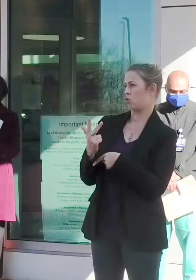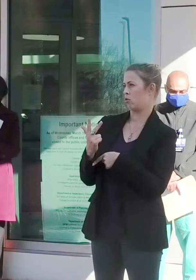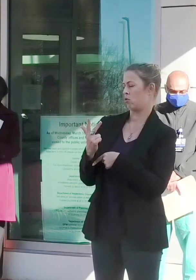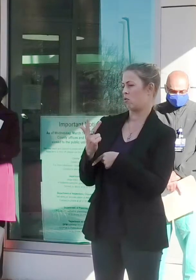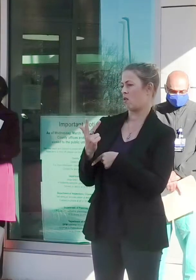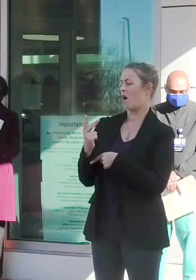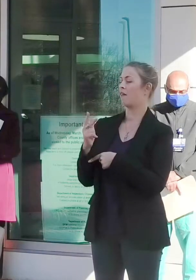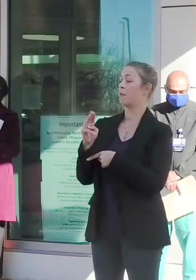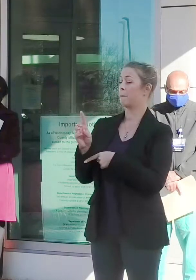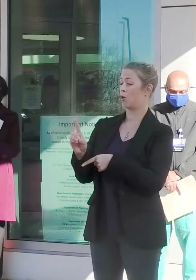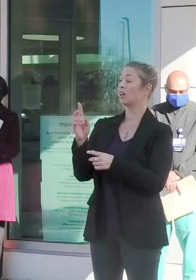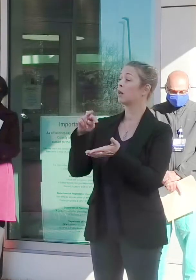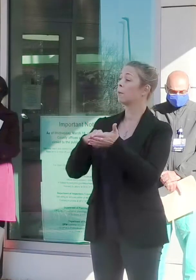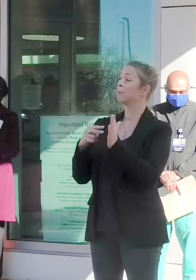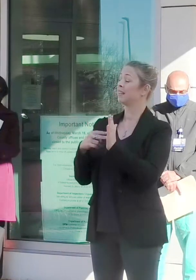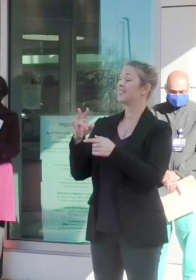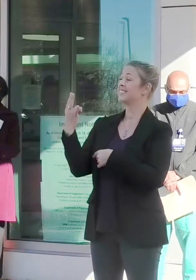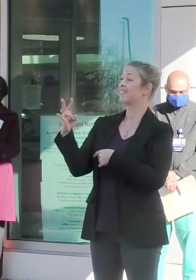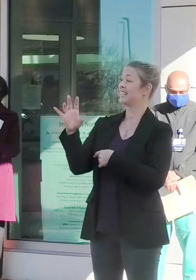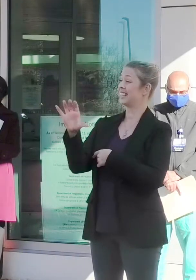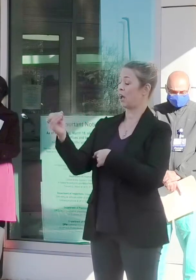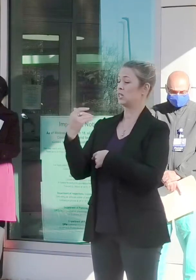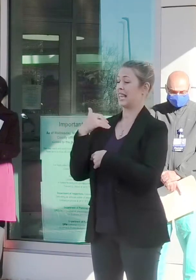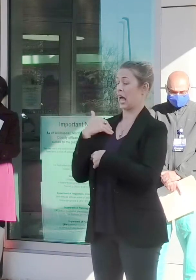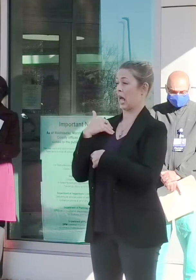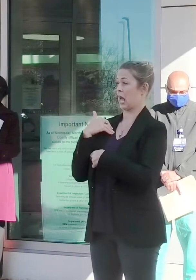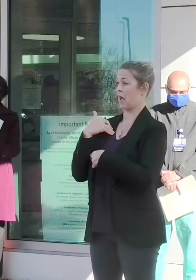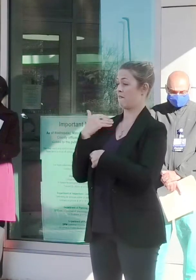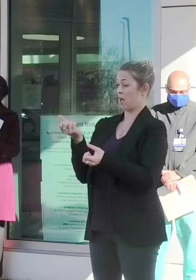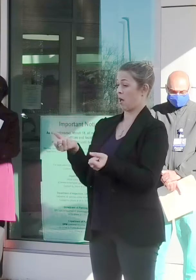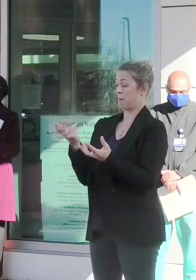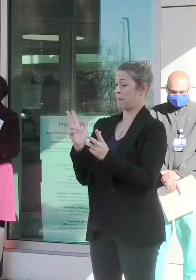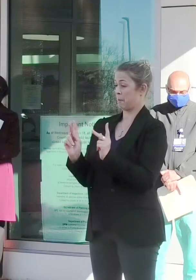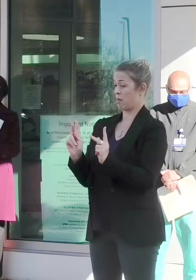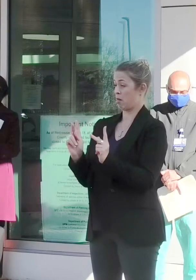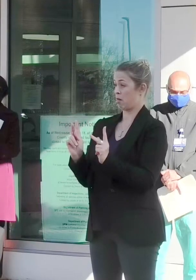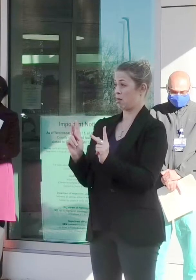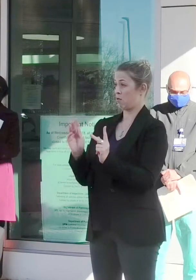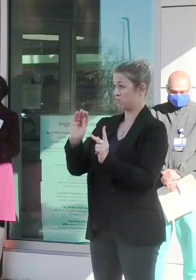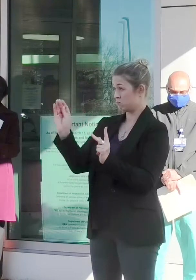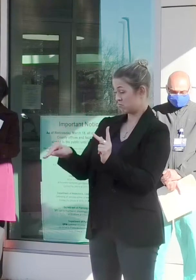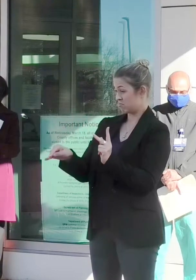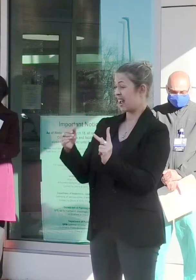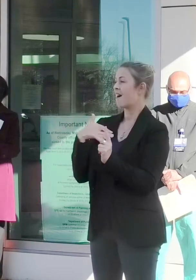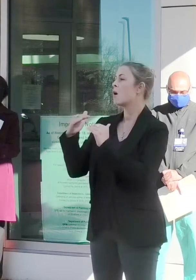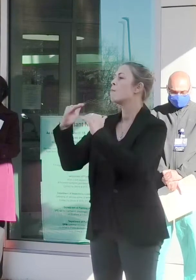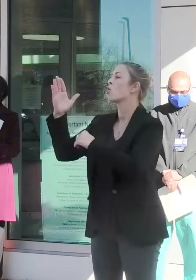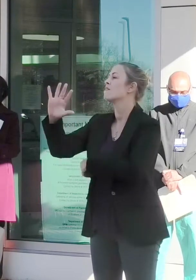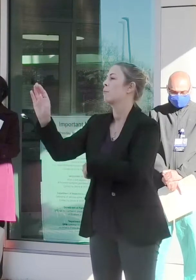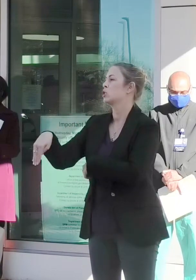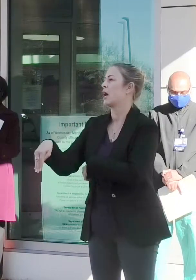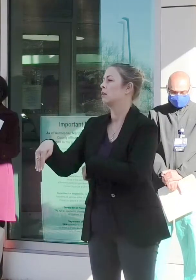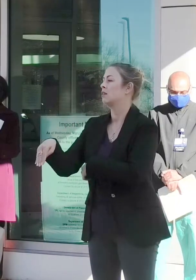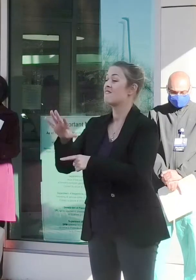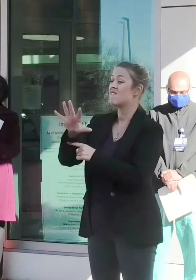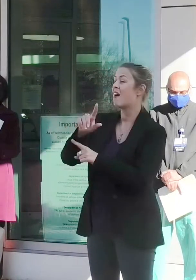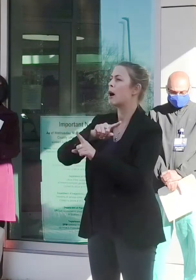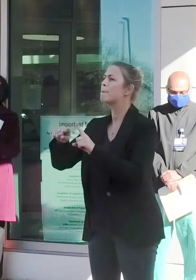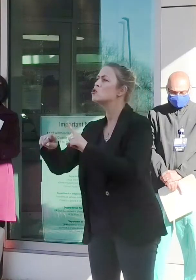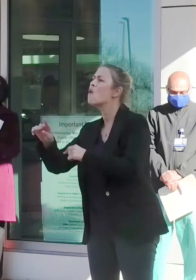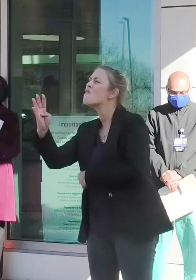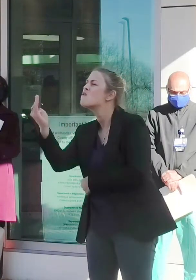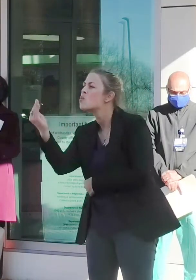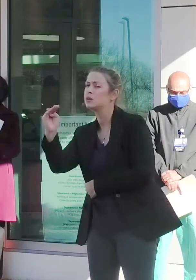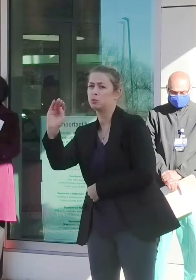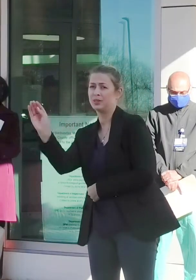with 17 counties reporting positivity rates of more than 5% up to